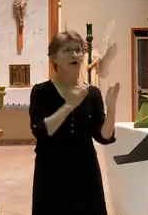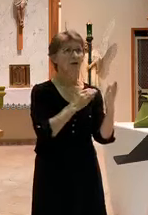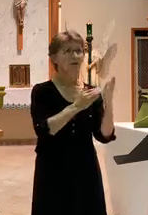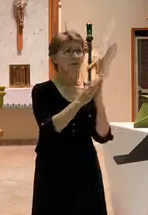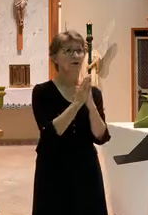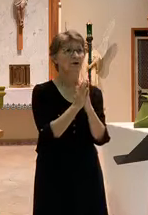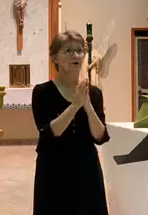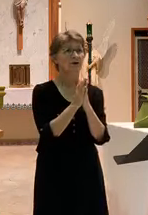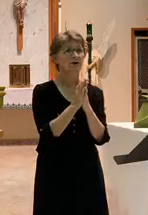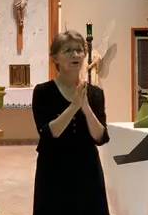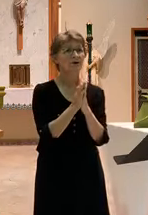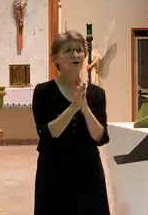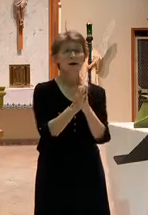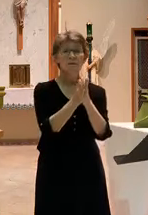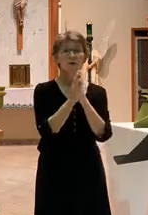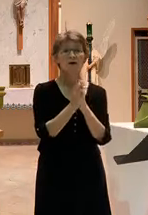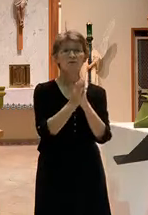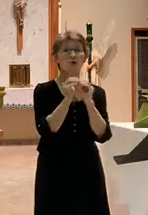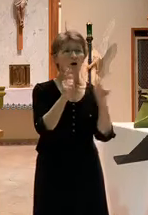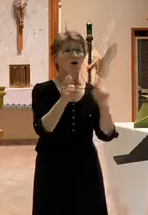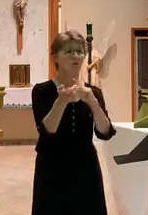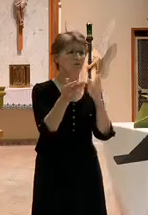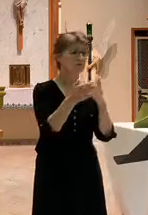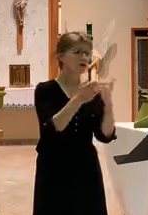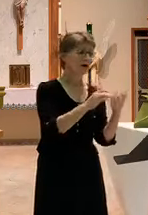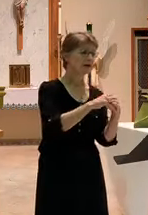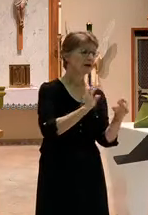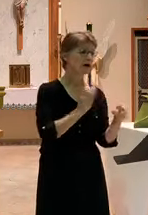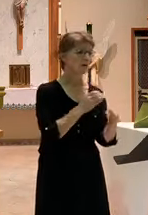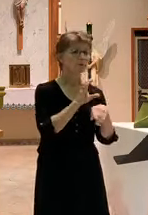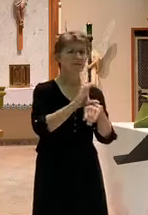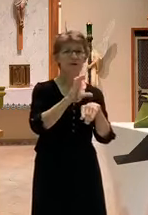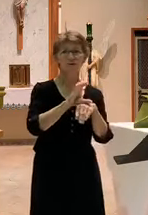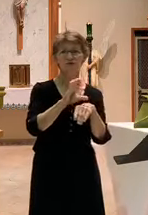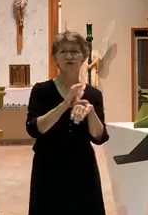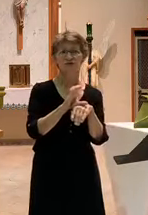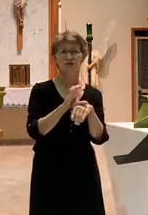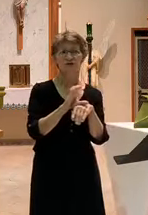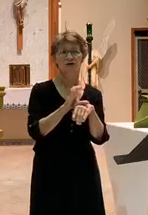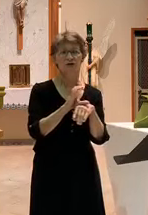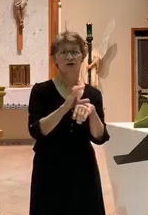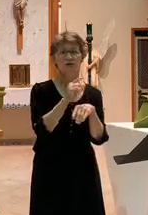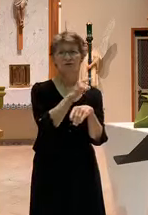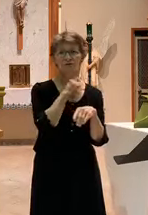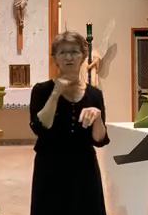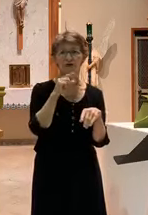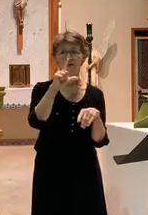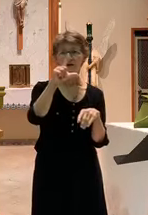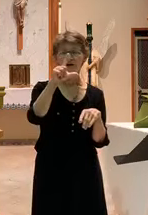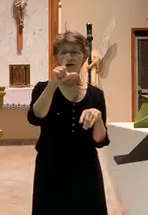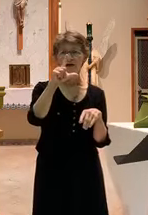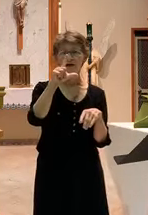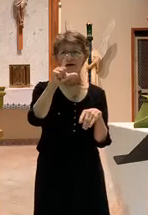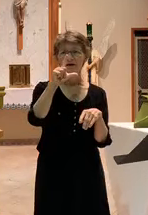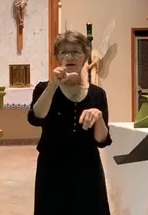prayer. For all who have died in our parish, for Father Loudon